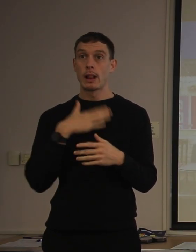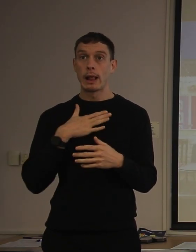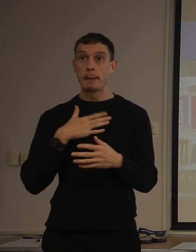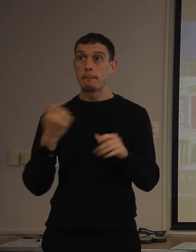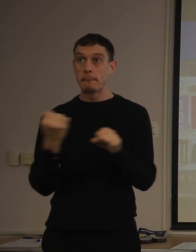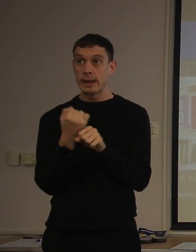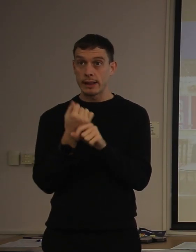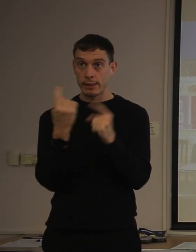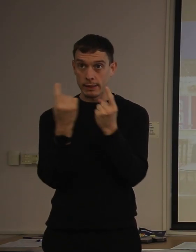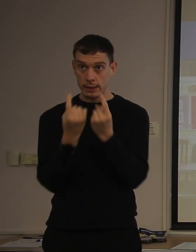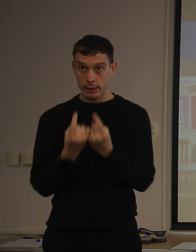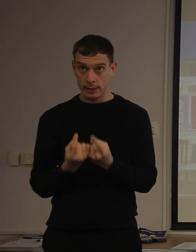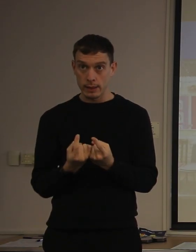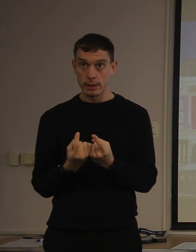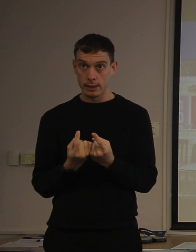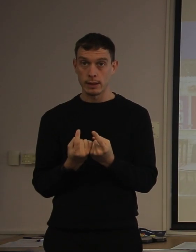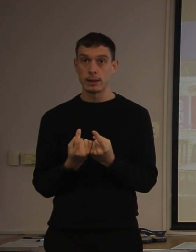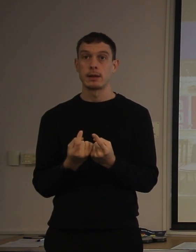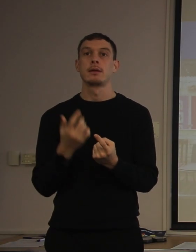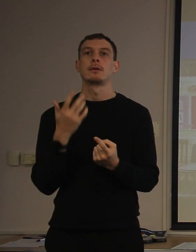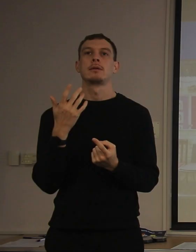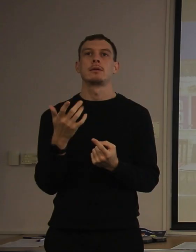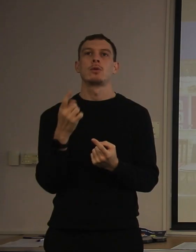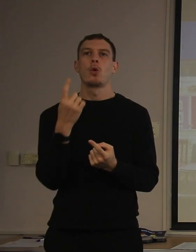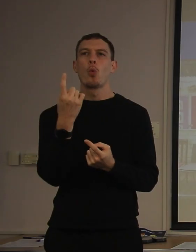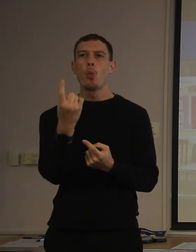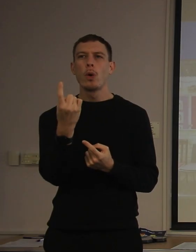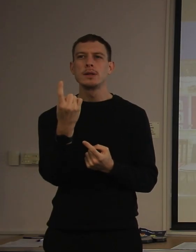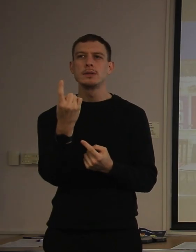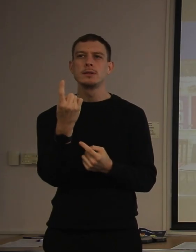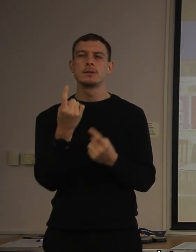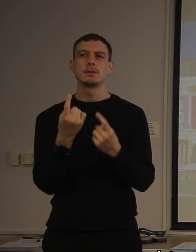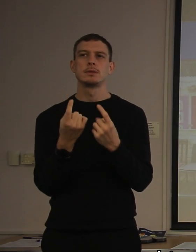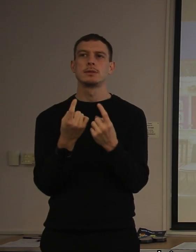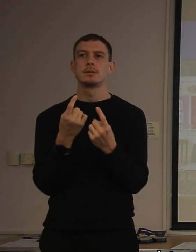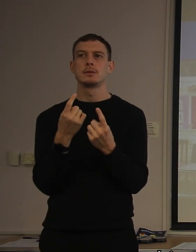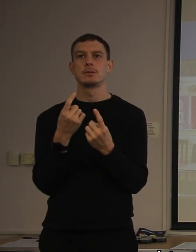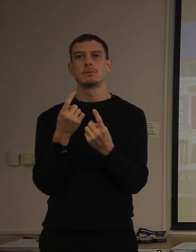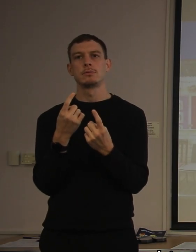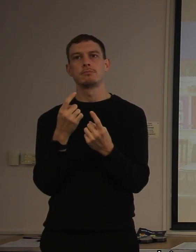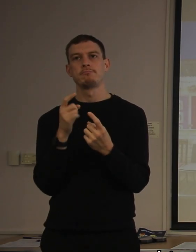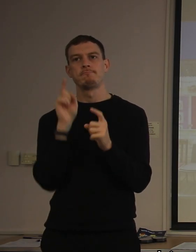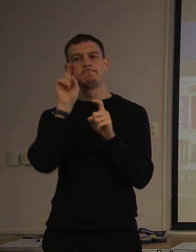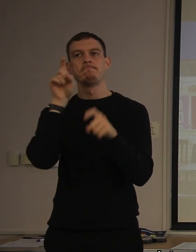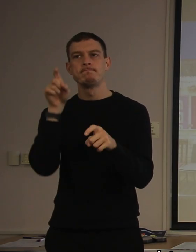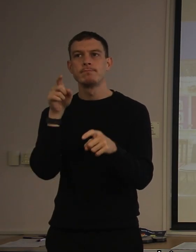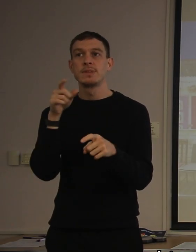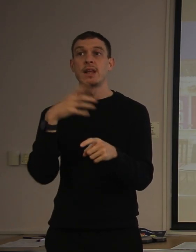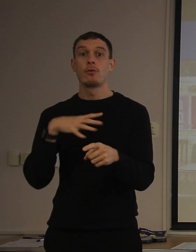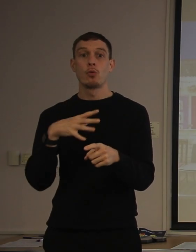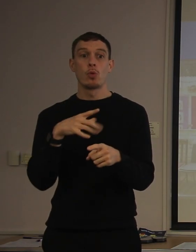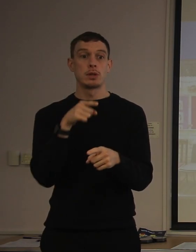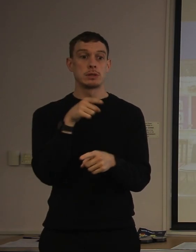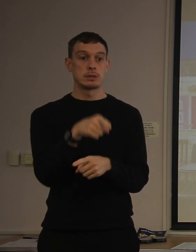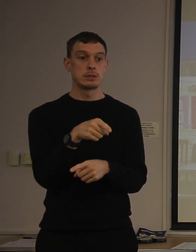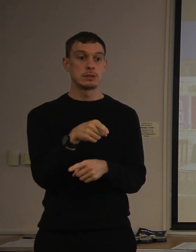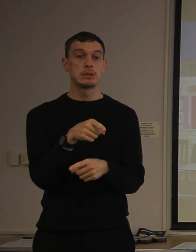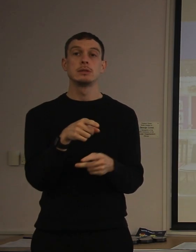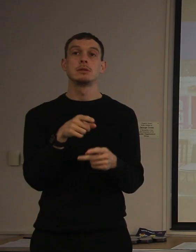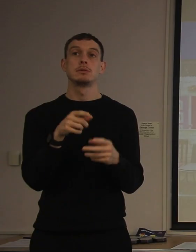stuff, our only prerequisite is that you're making something from something that would have